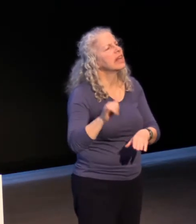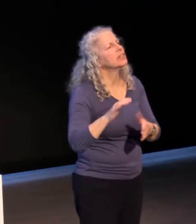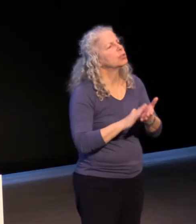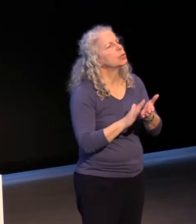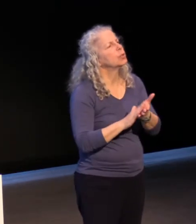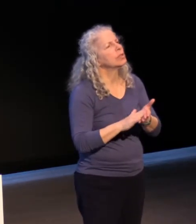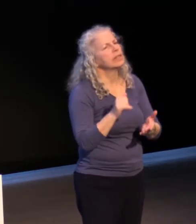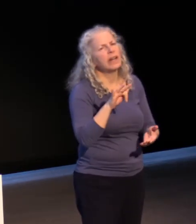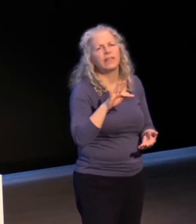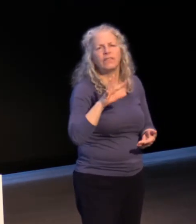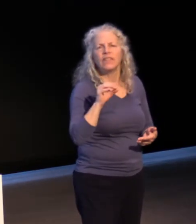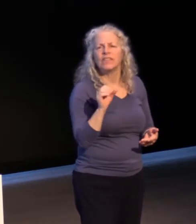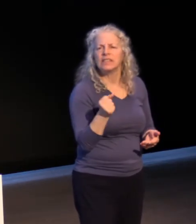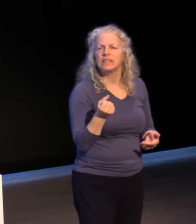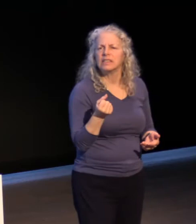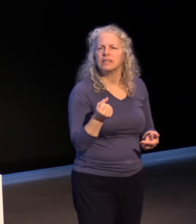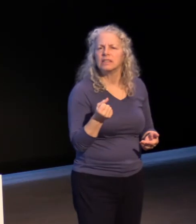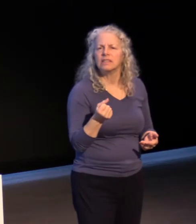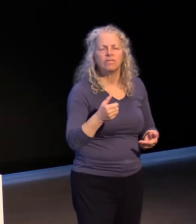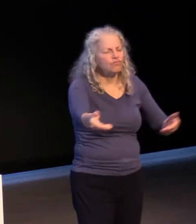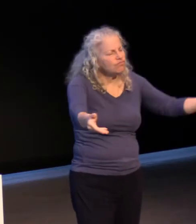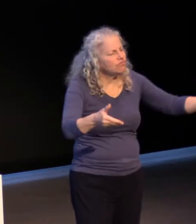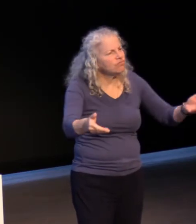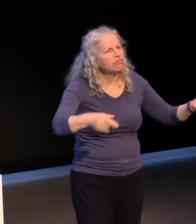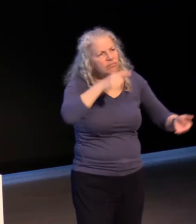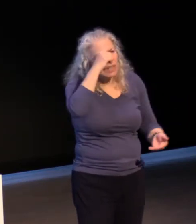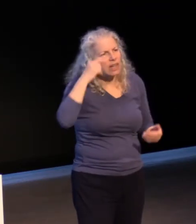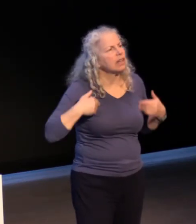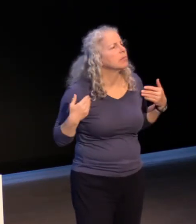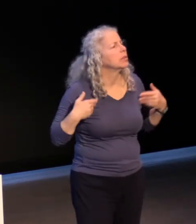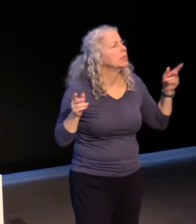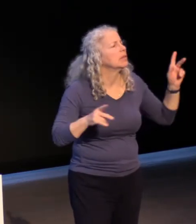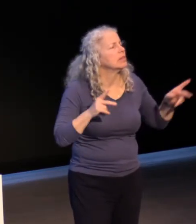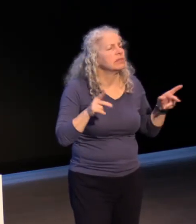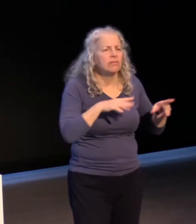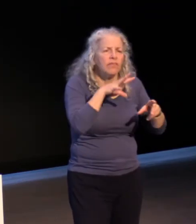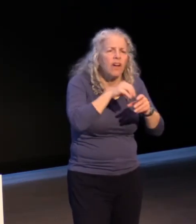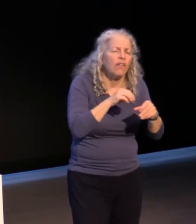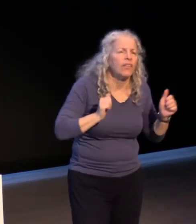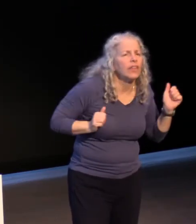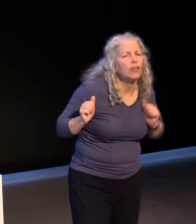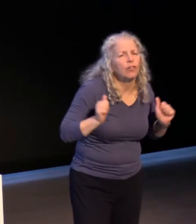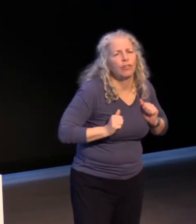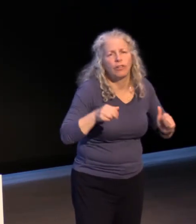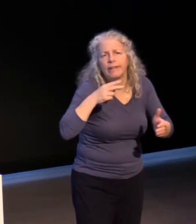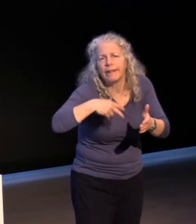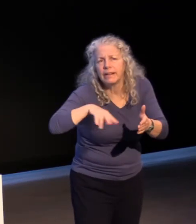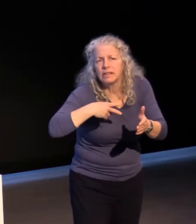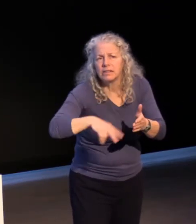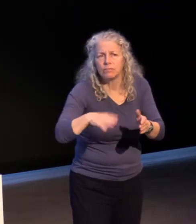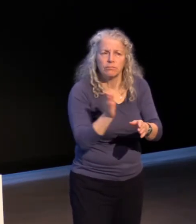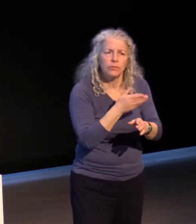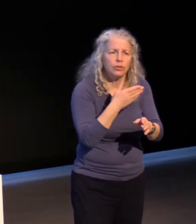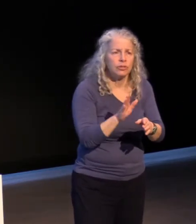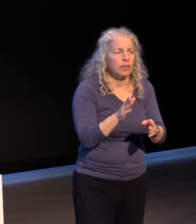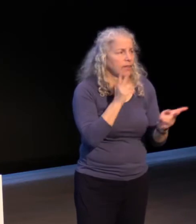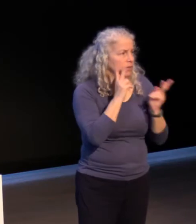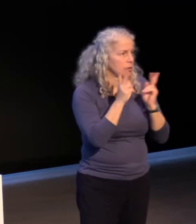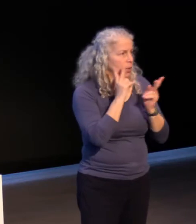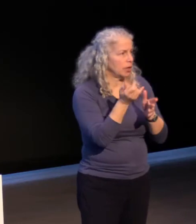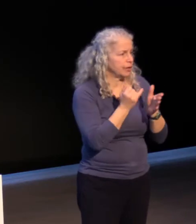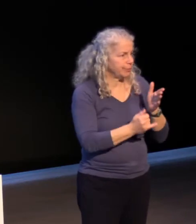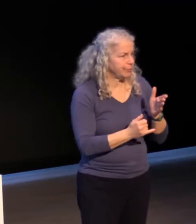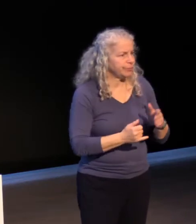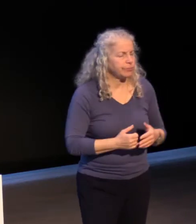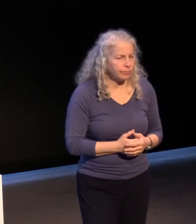the 1950s and welcomed Black youths to enroll in theater, dance, music, and visual arts